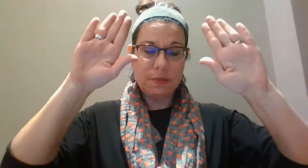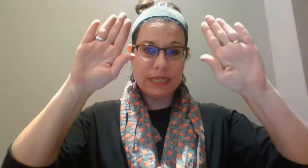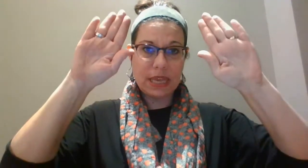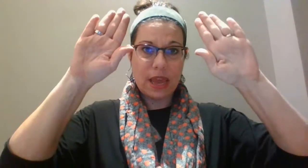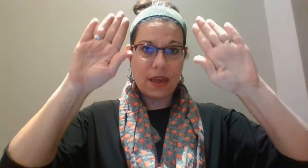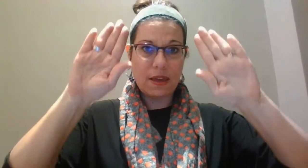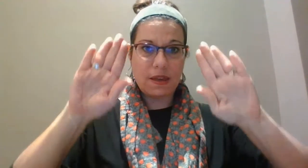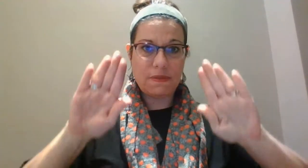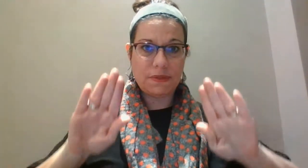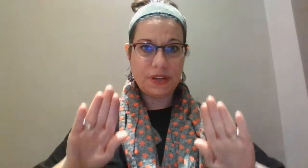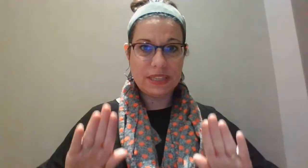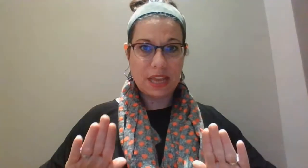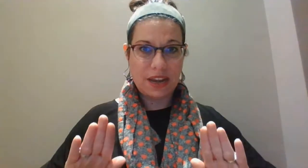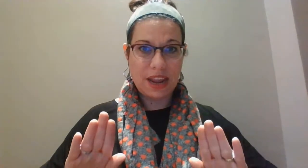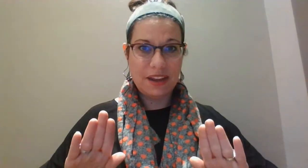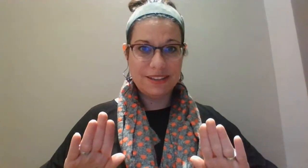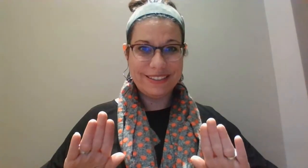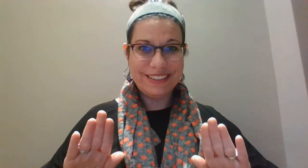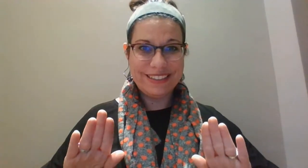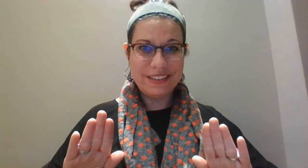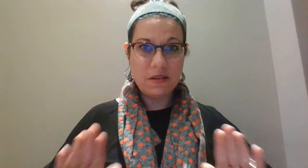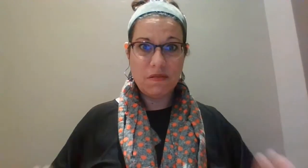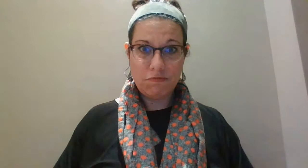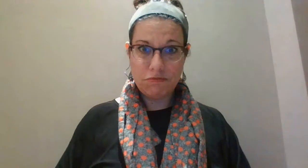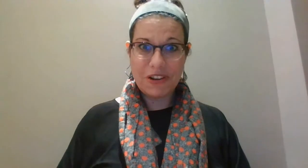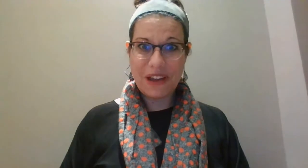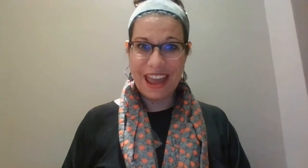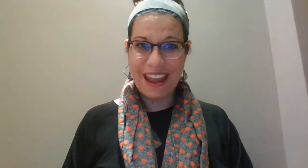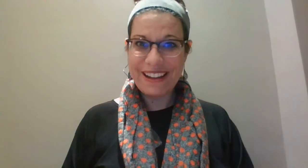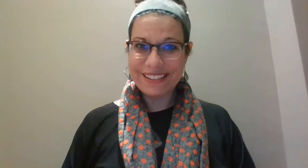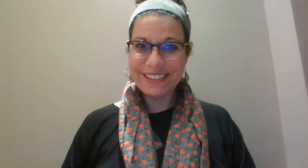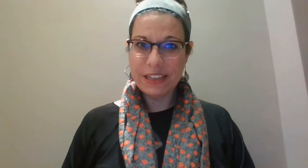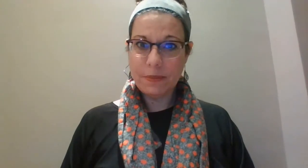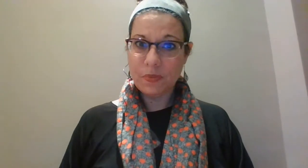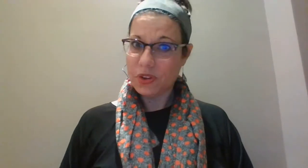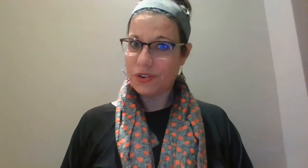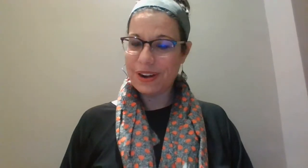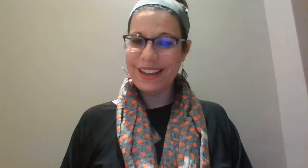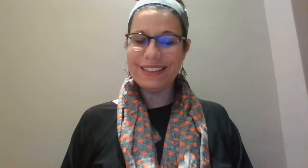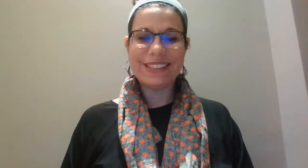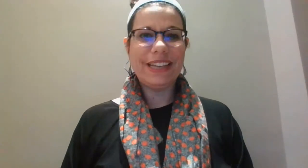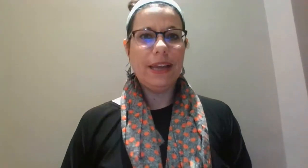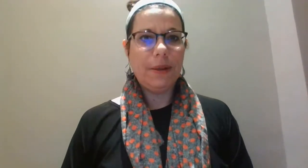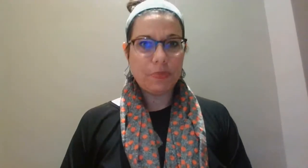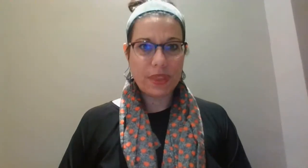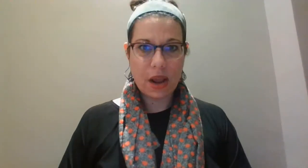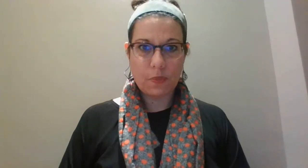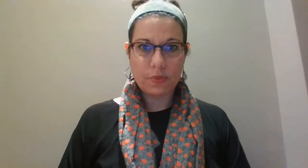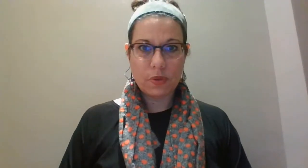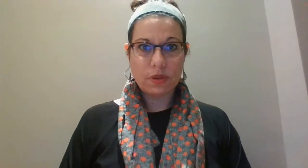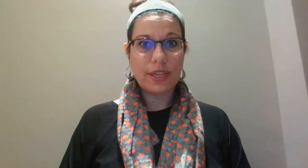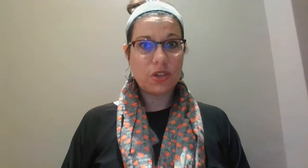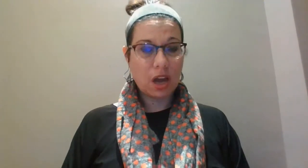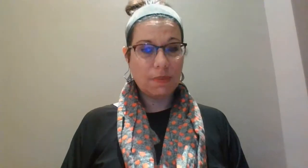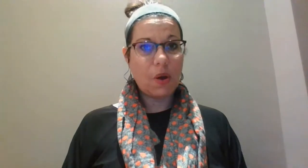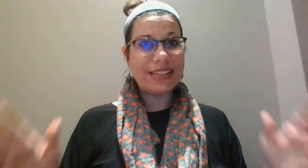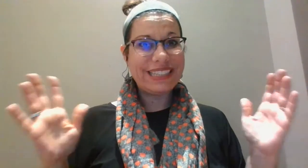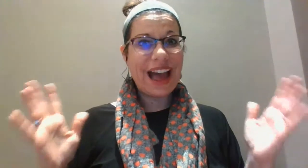means every Sunday. Okay, great. Now, let's talk about